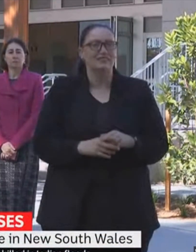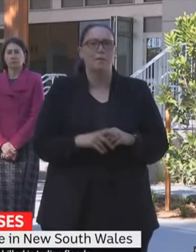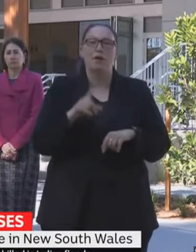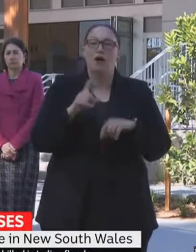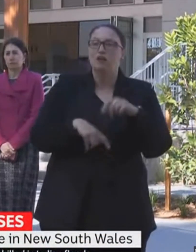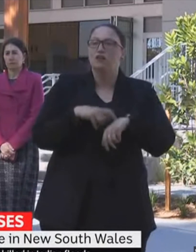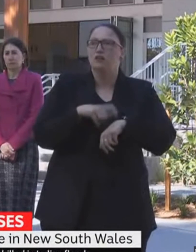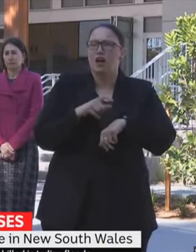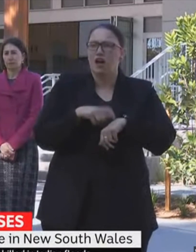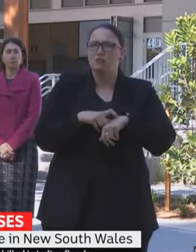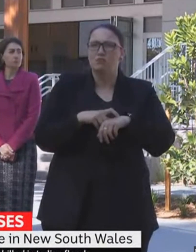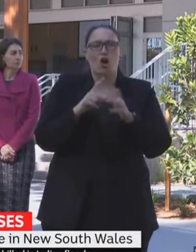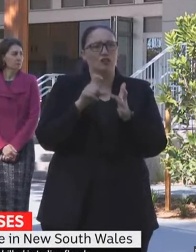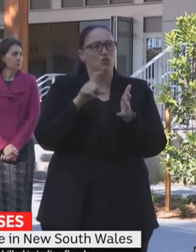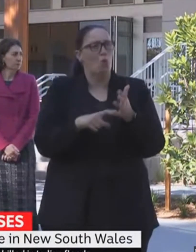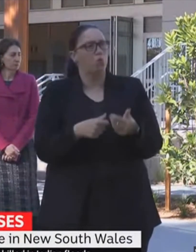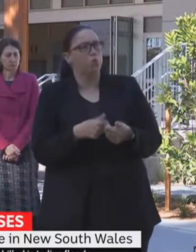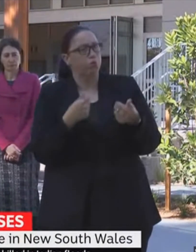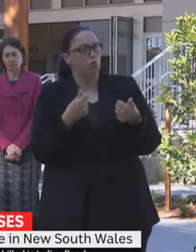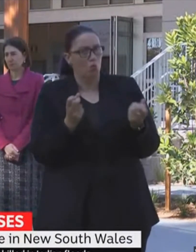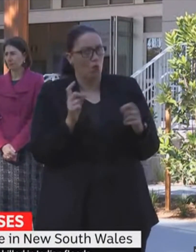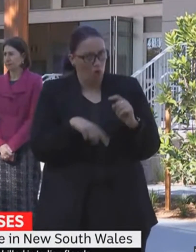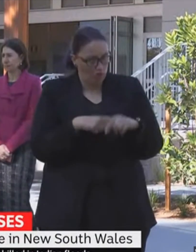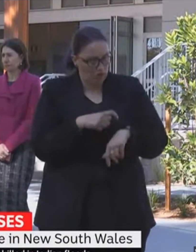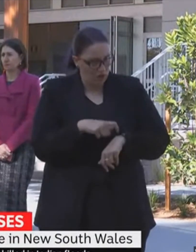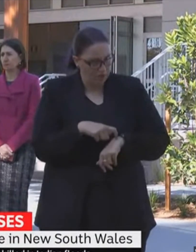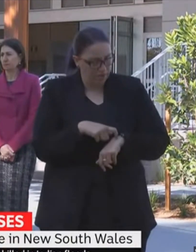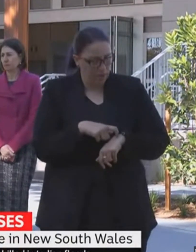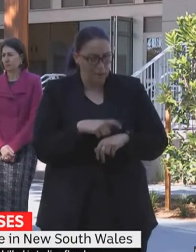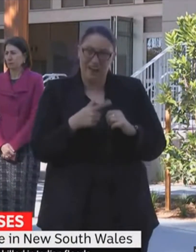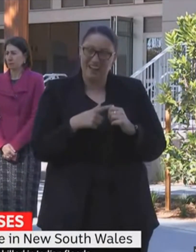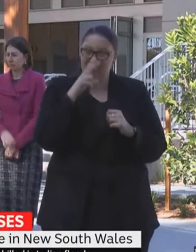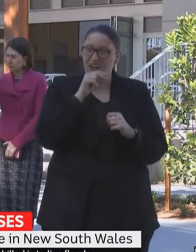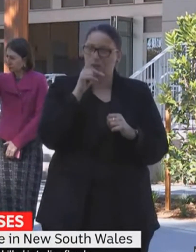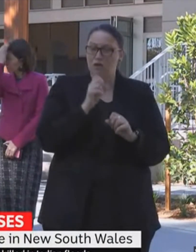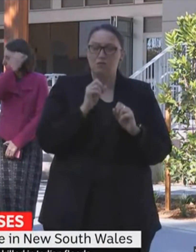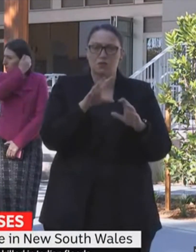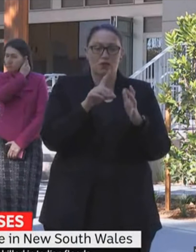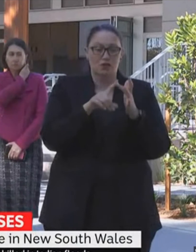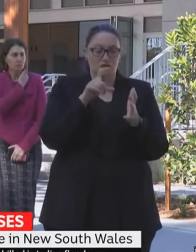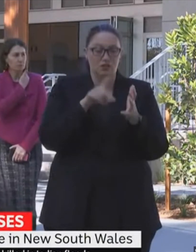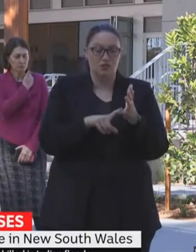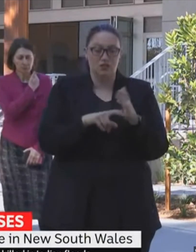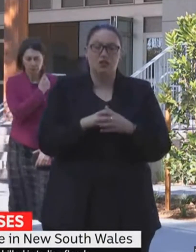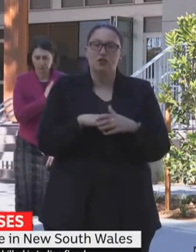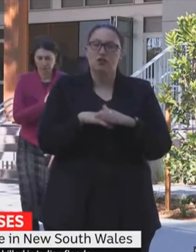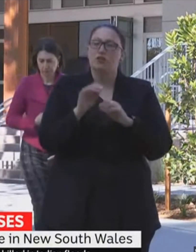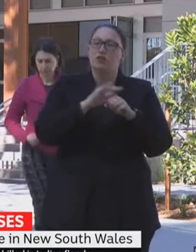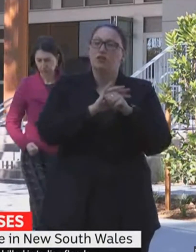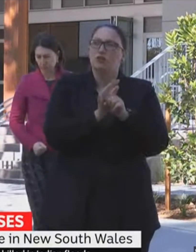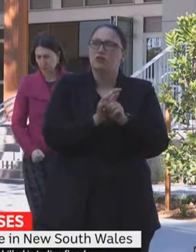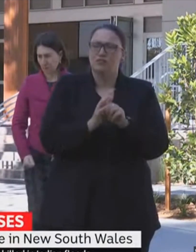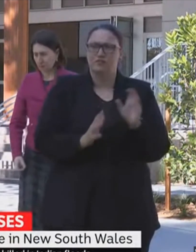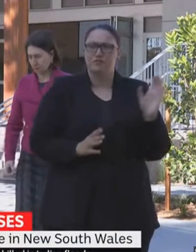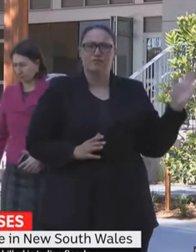but I think it is a warning that even young people can end up in intensive care with COVID-19. Premier, the health minister last